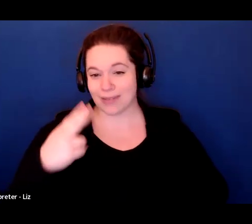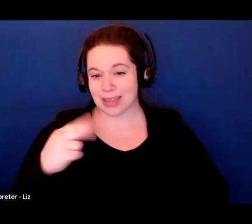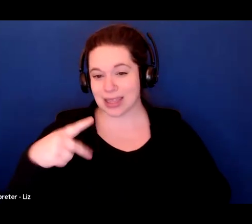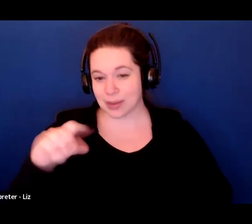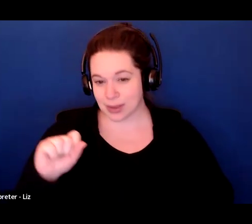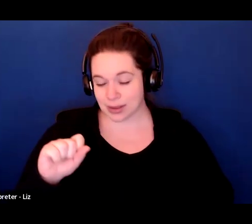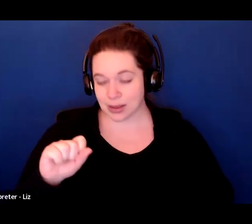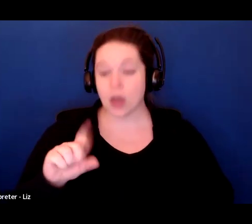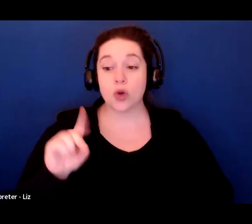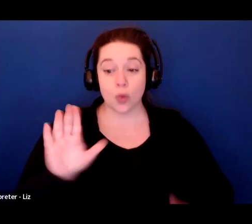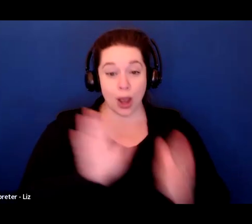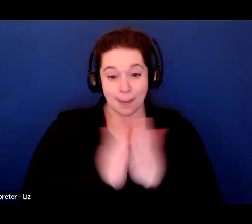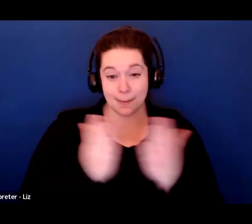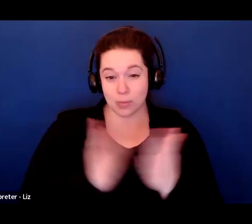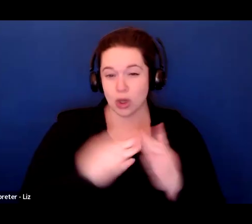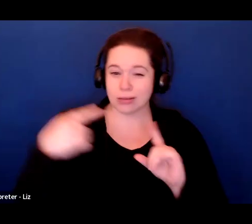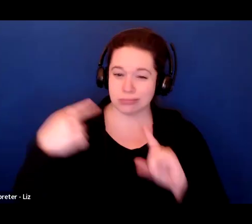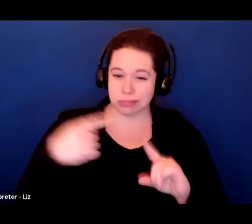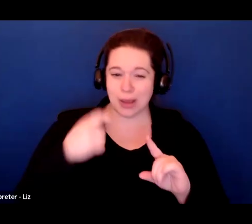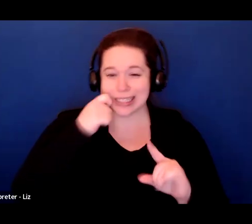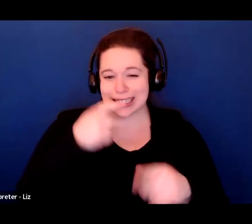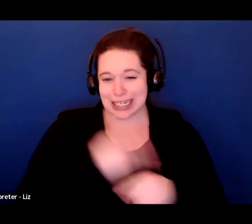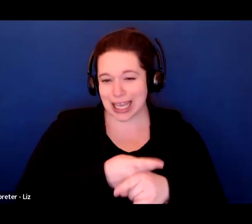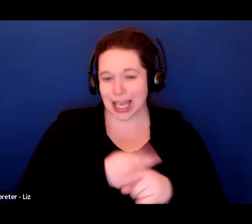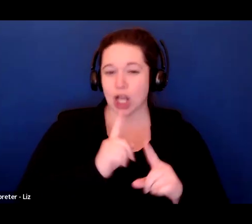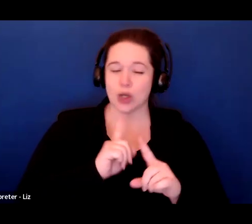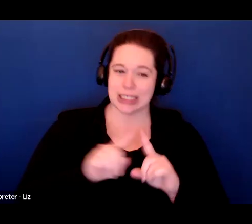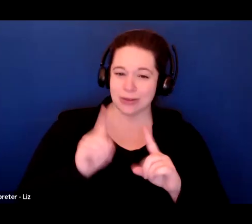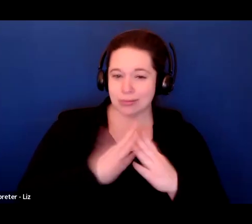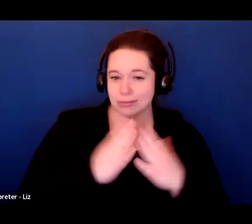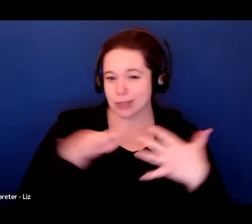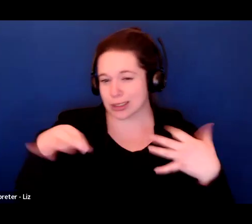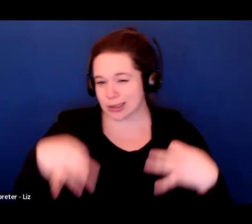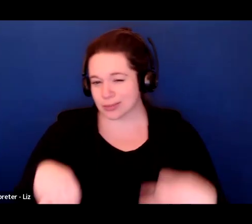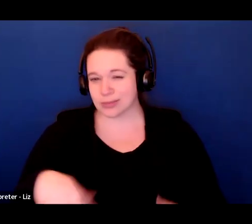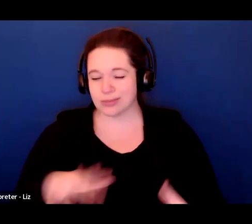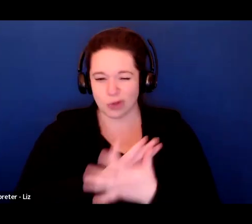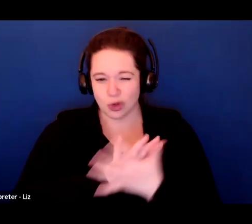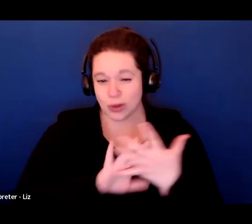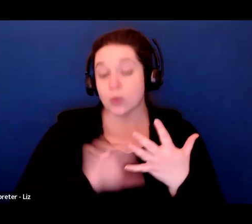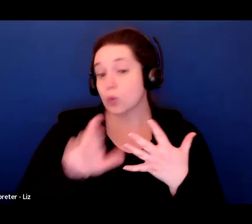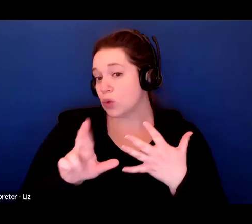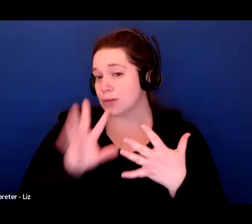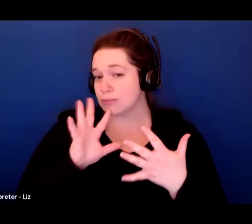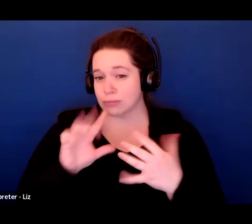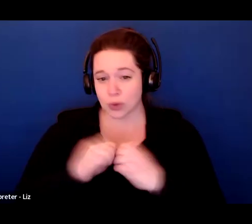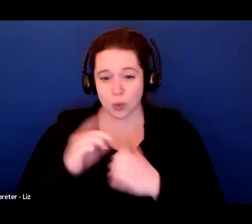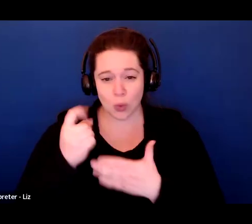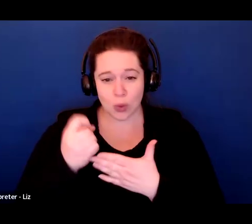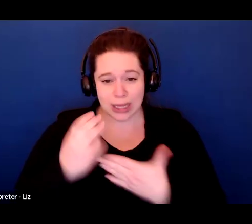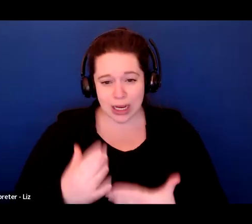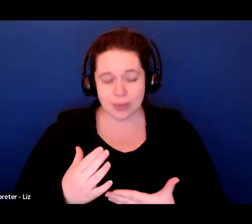a book in skincare and different books that explain all these, or you can talk to your therapist about doing